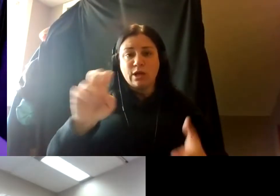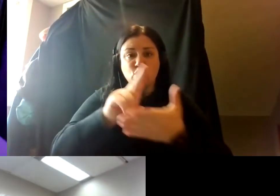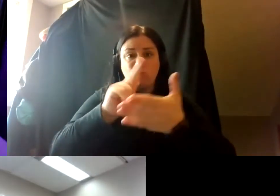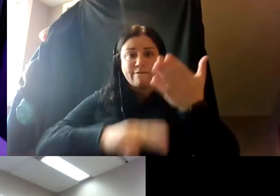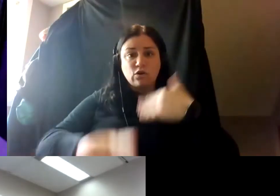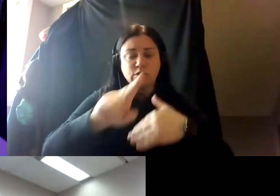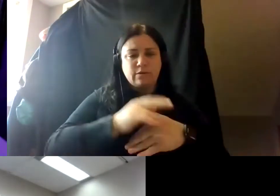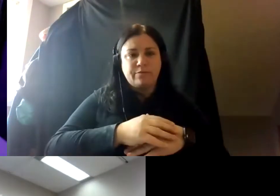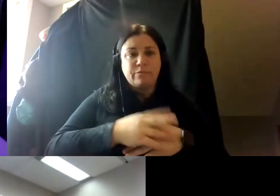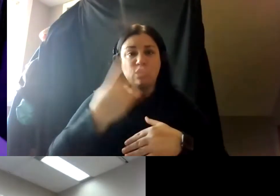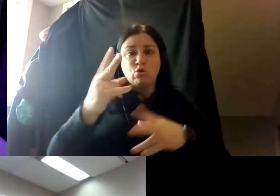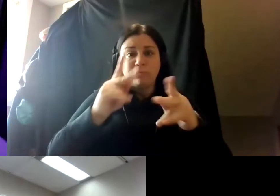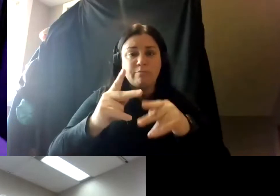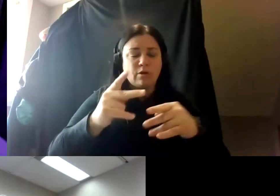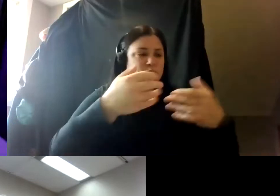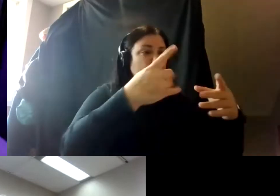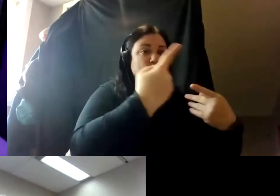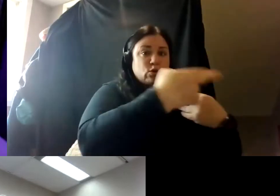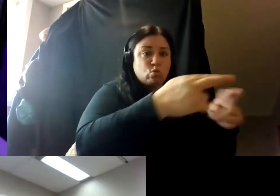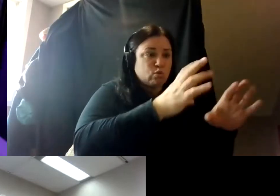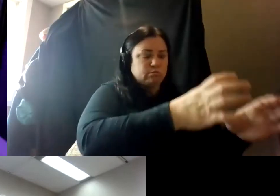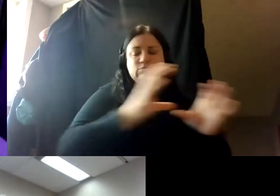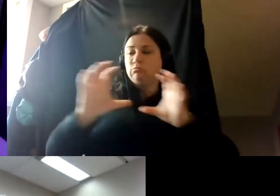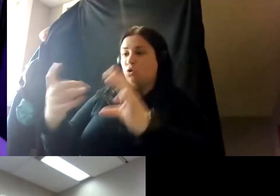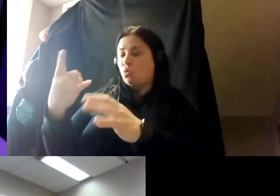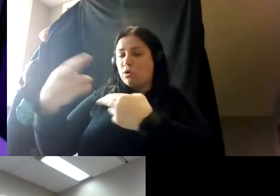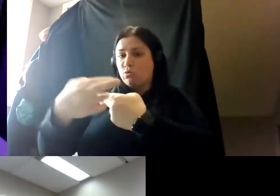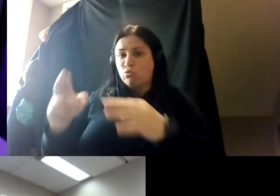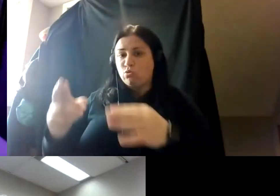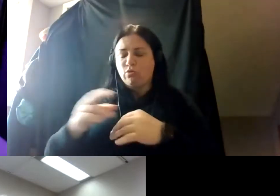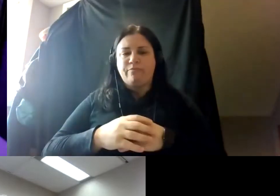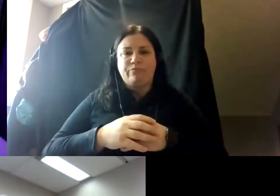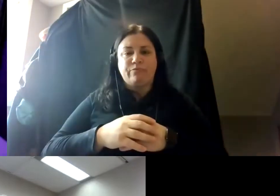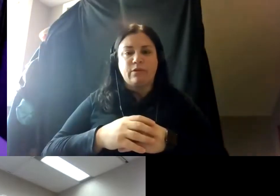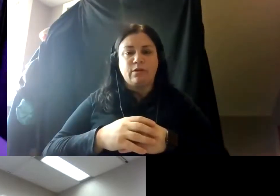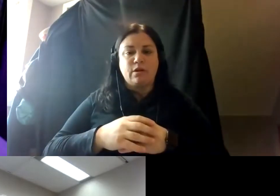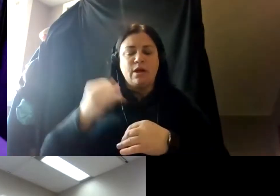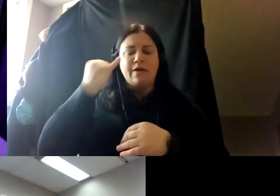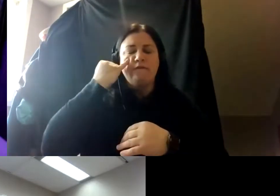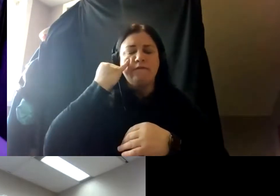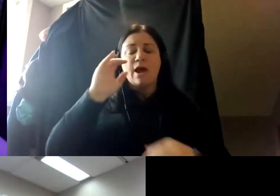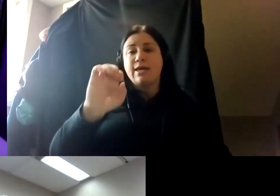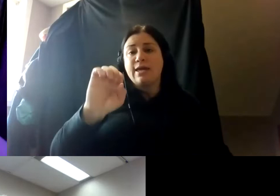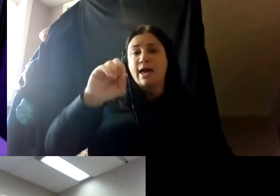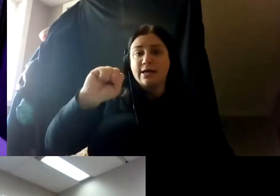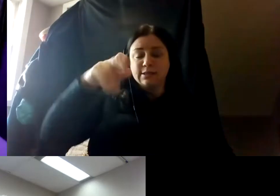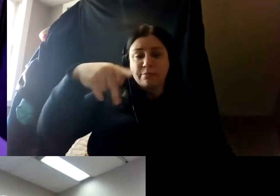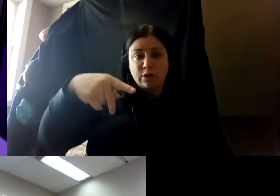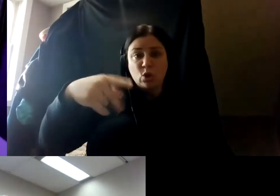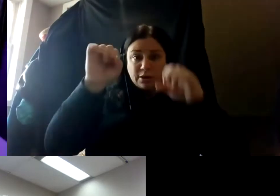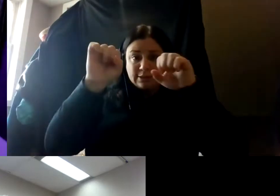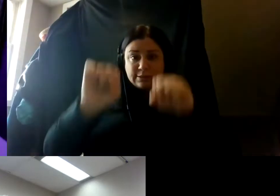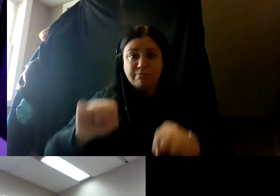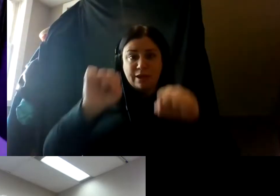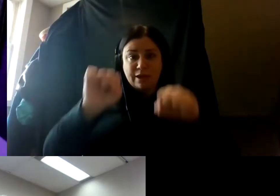two people in separate rooms and he wanted to see if ESP or telepathic powers were possible back then in the 1930s. So they would put two